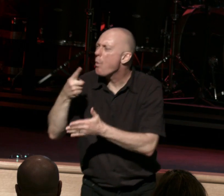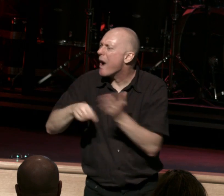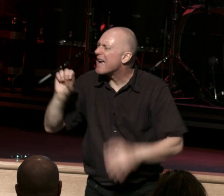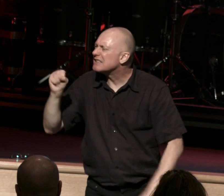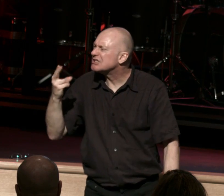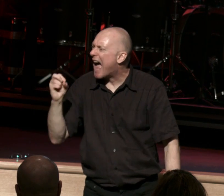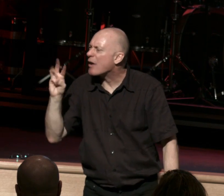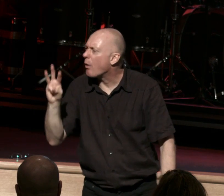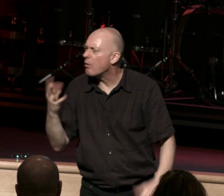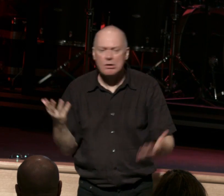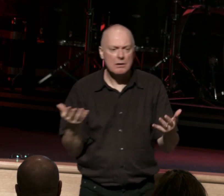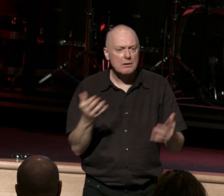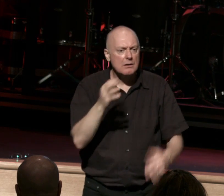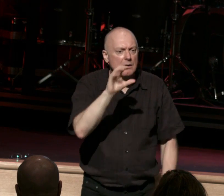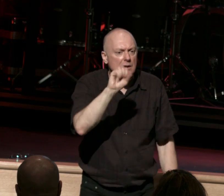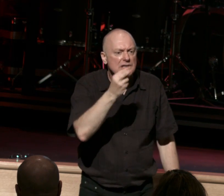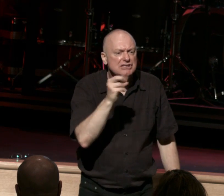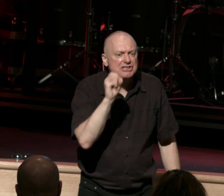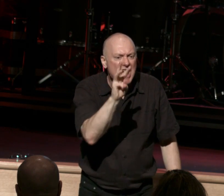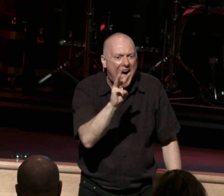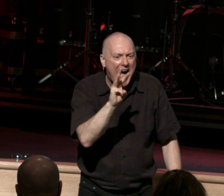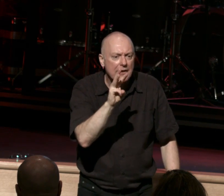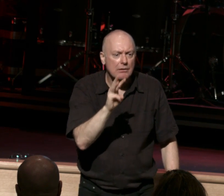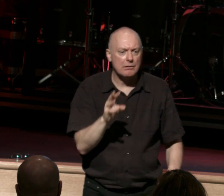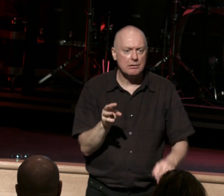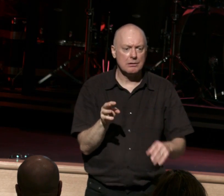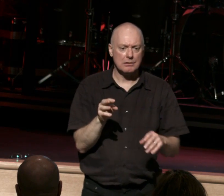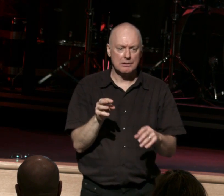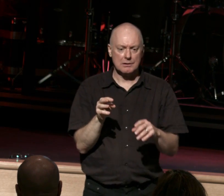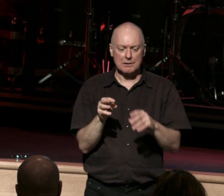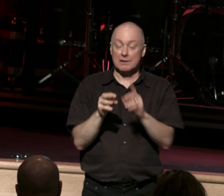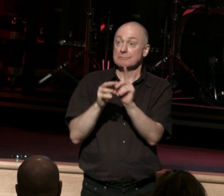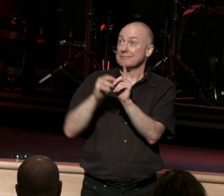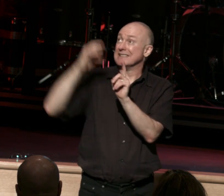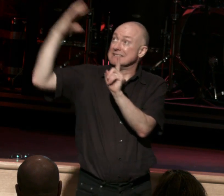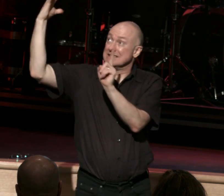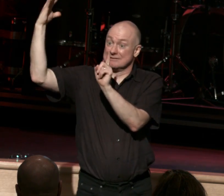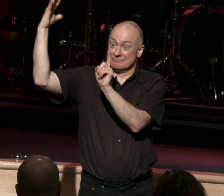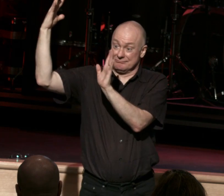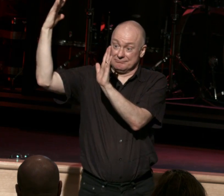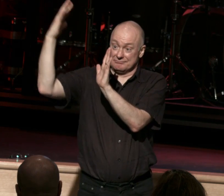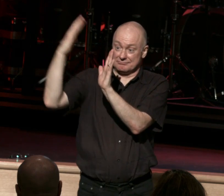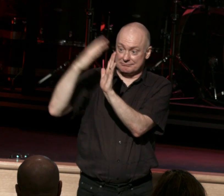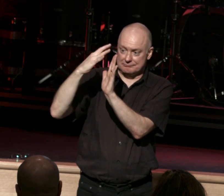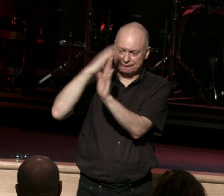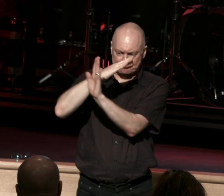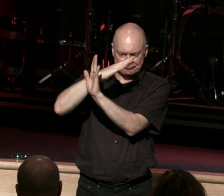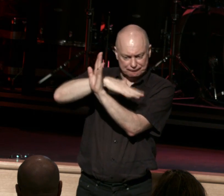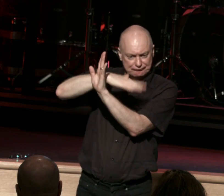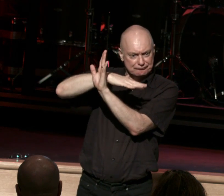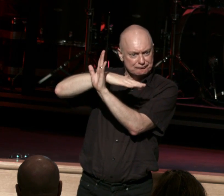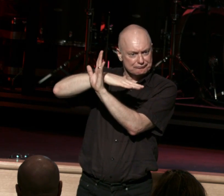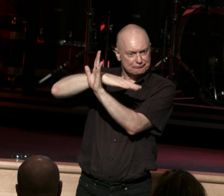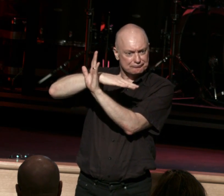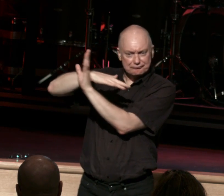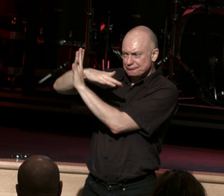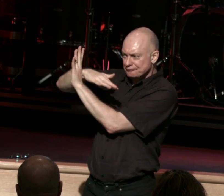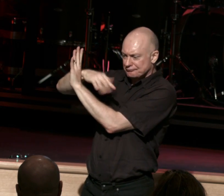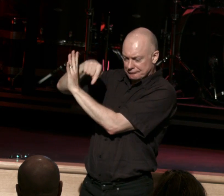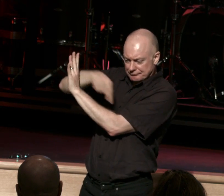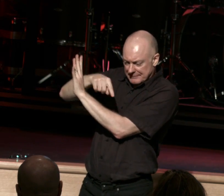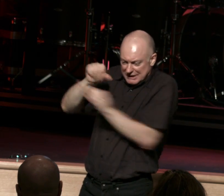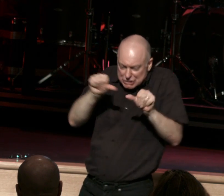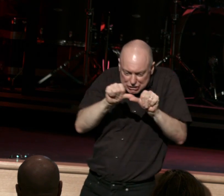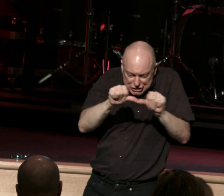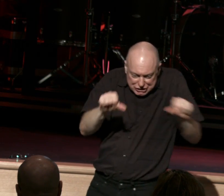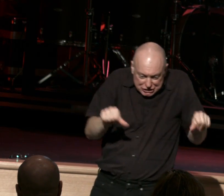what a shadow is. A shadow is something insubstantial. A shadow is something passing. A shadow